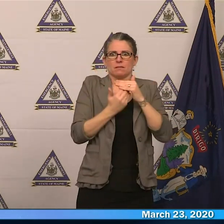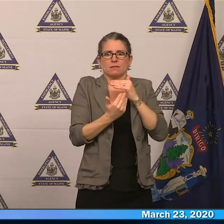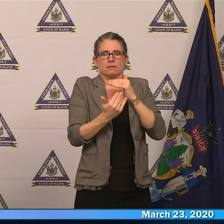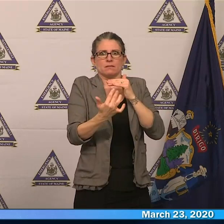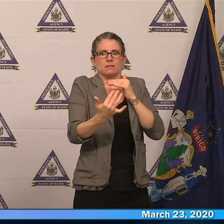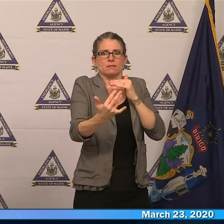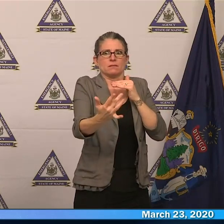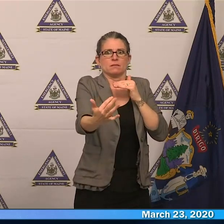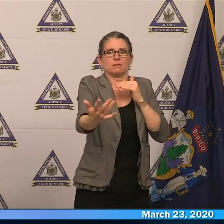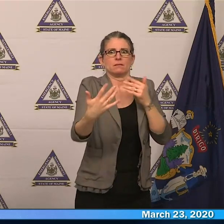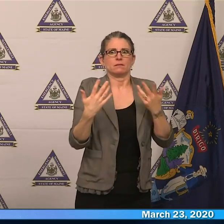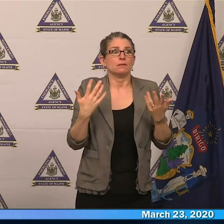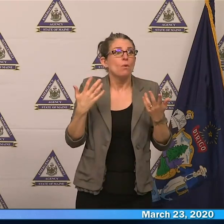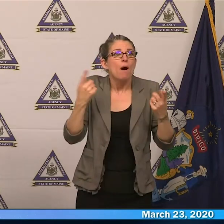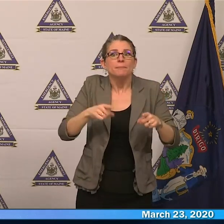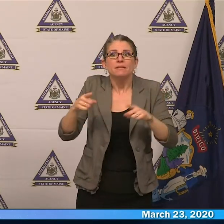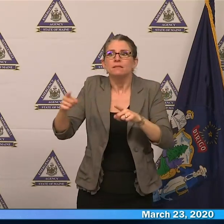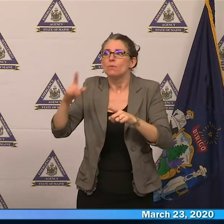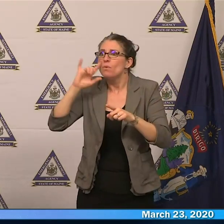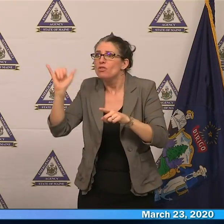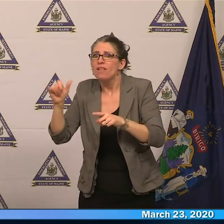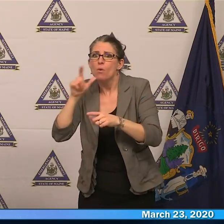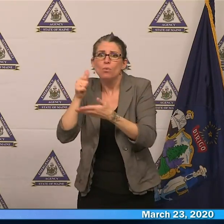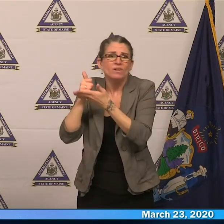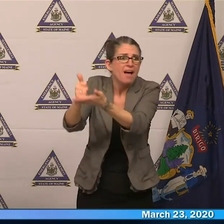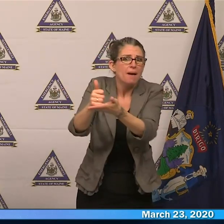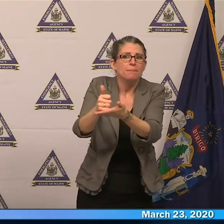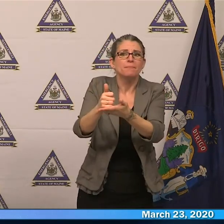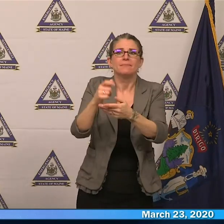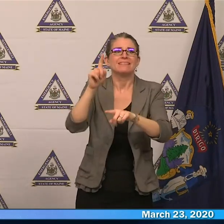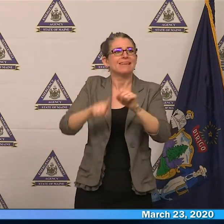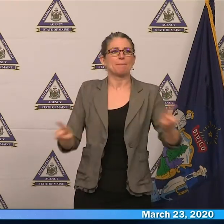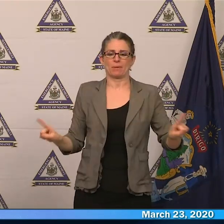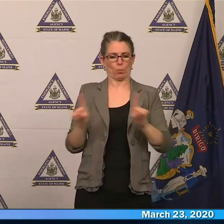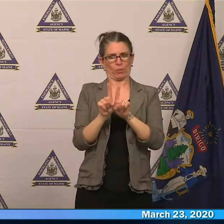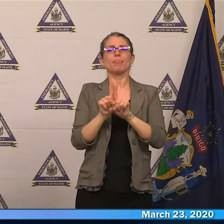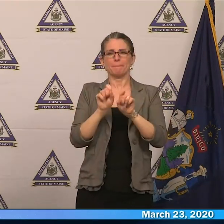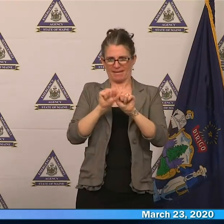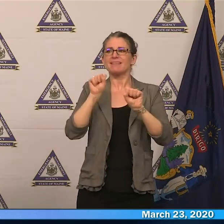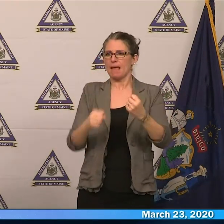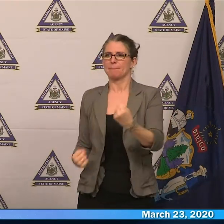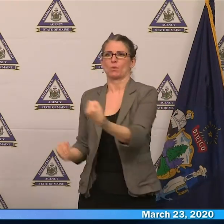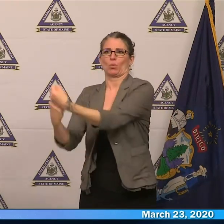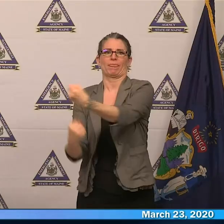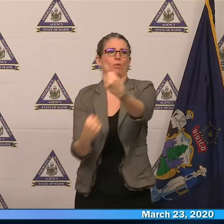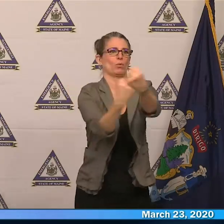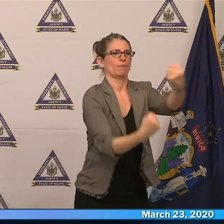there with you, they can be there for you. So thank you very much, everyone. We'll talk soon.